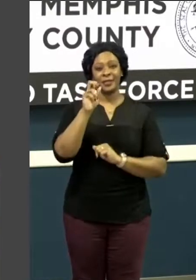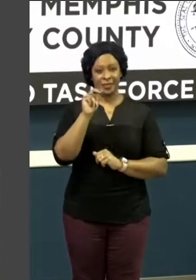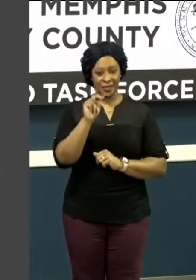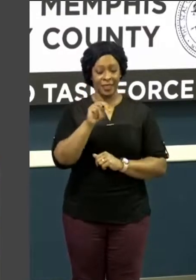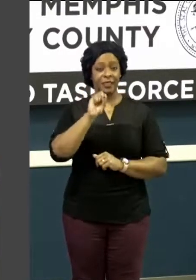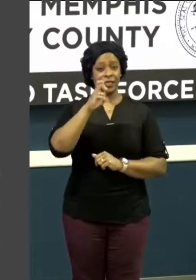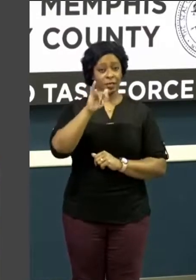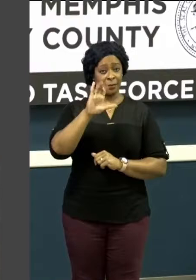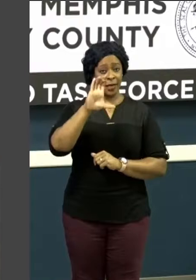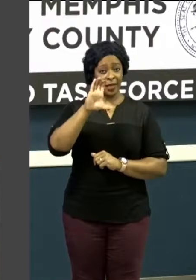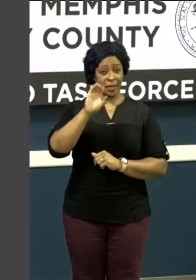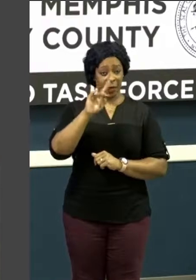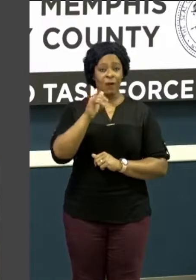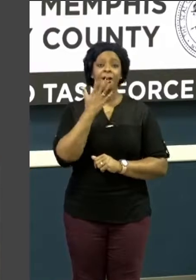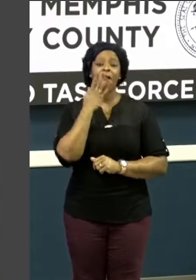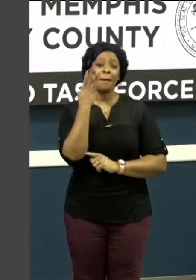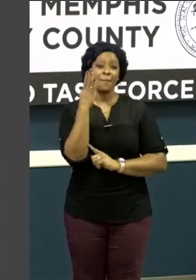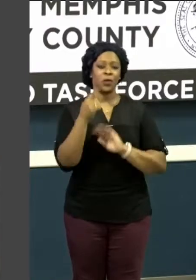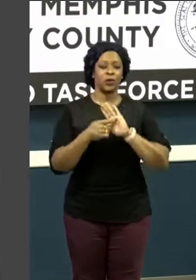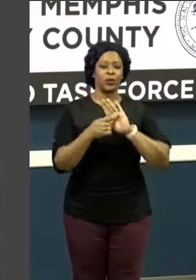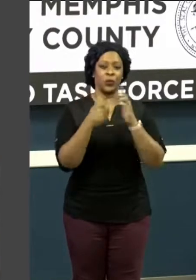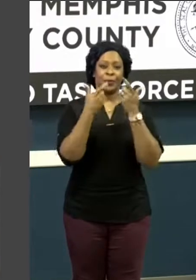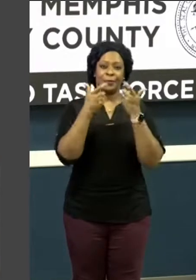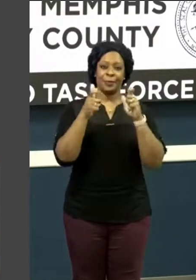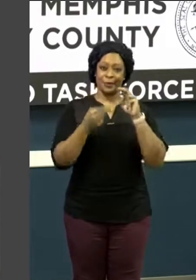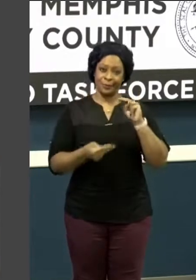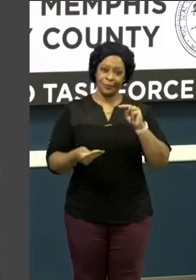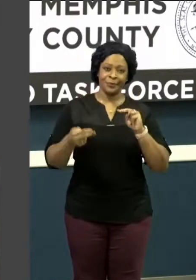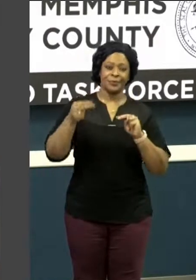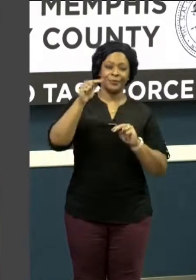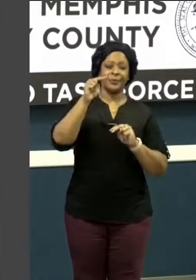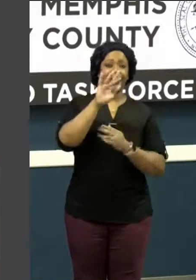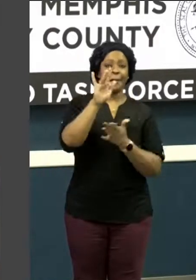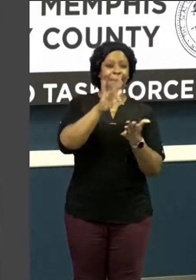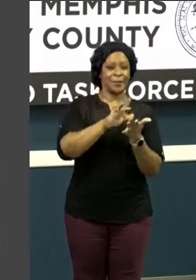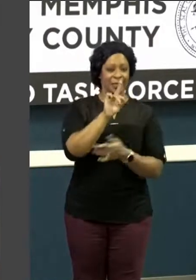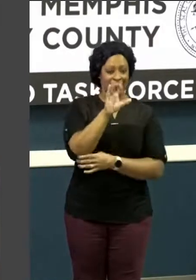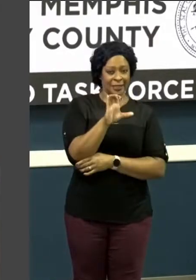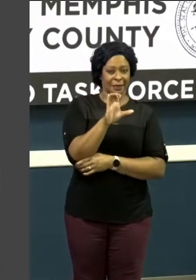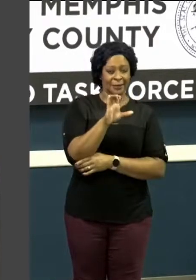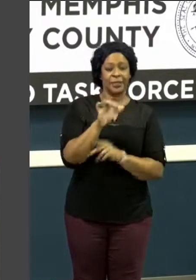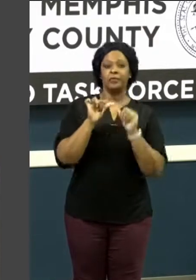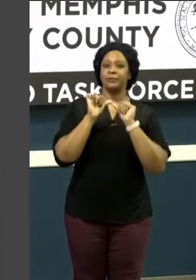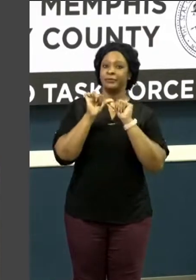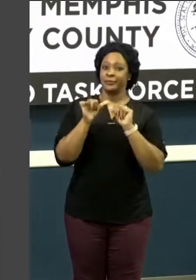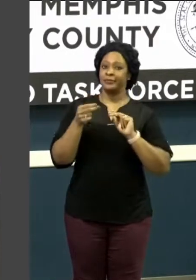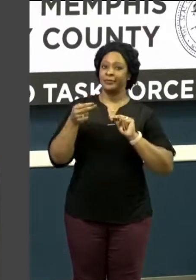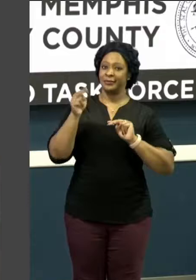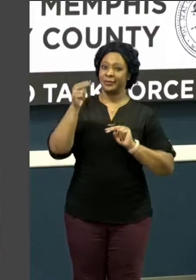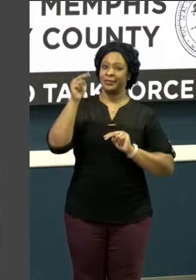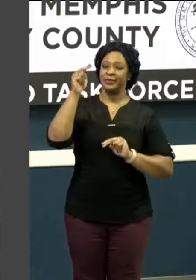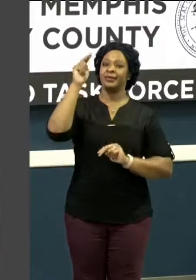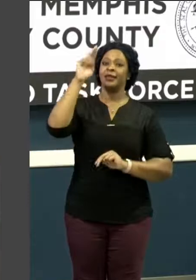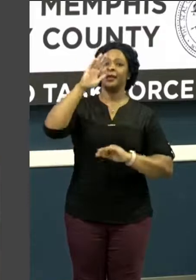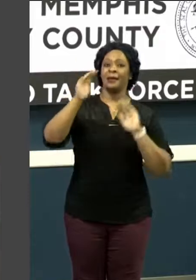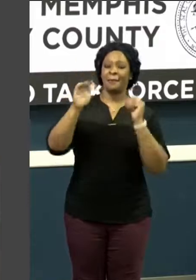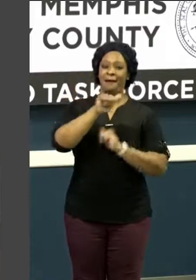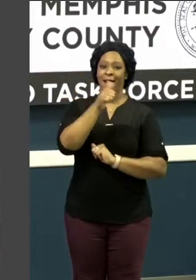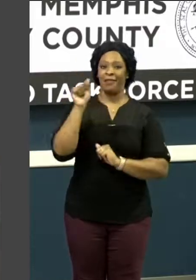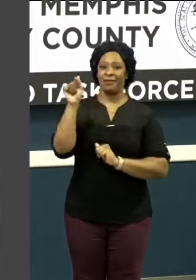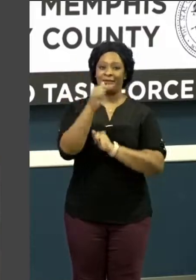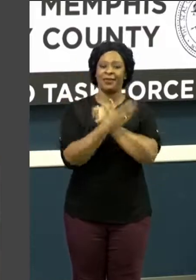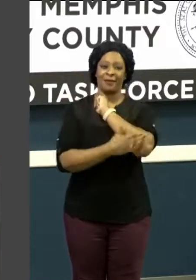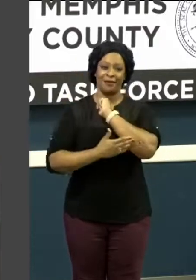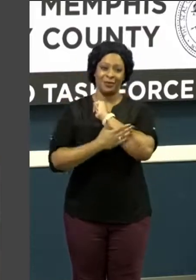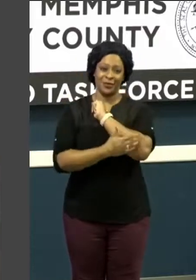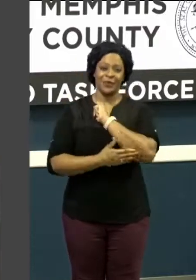County, shown in blue, shows a significant increase beginning in mid-December and remains much higher than any of the other metro